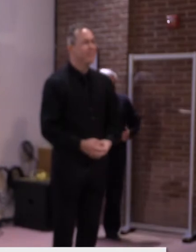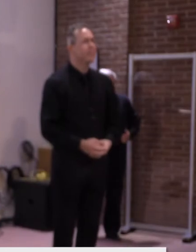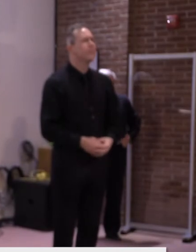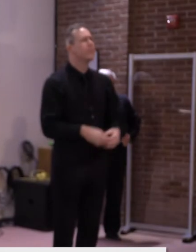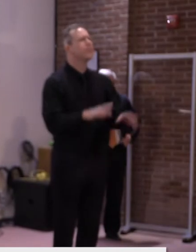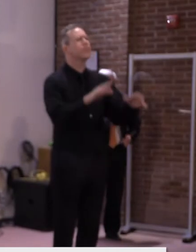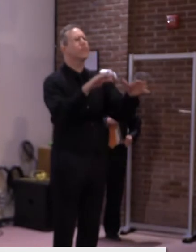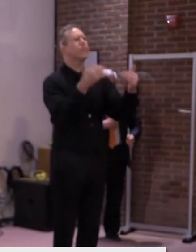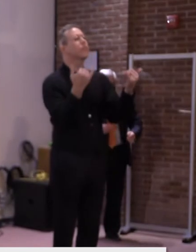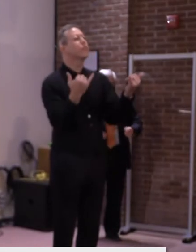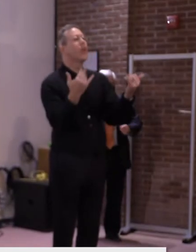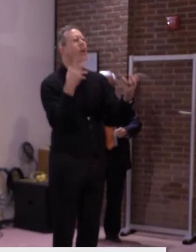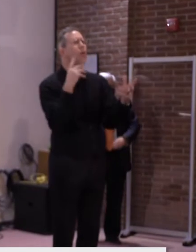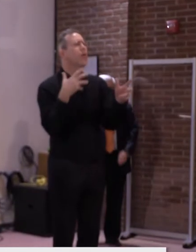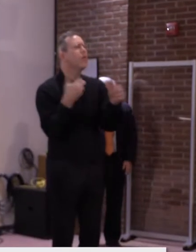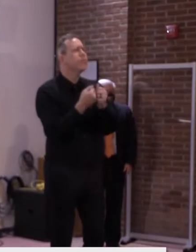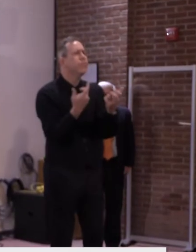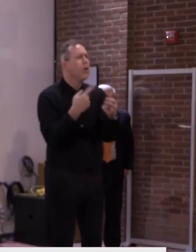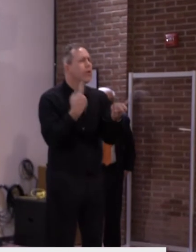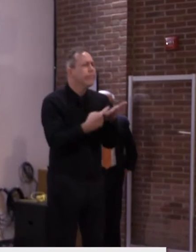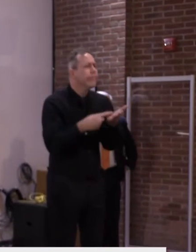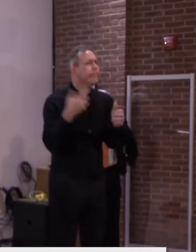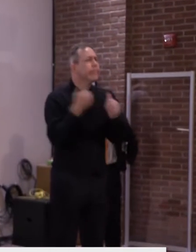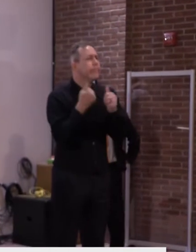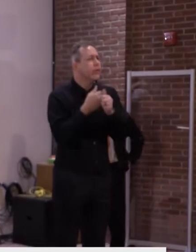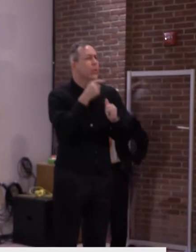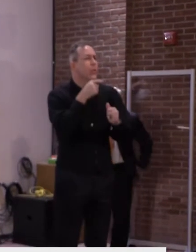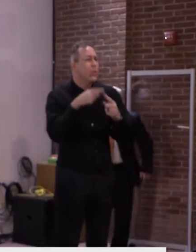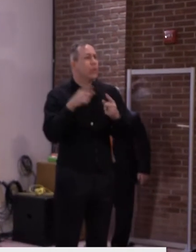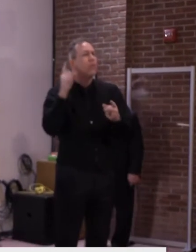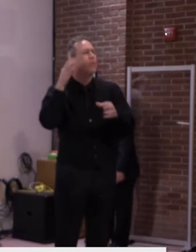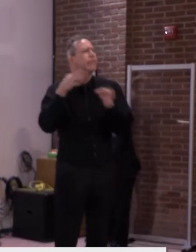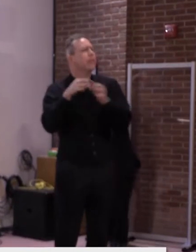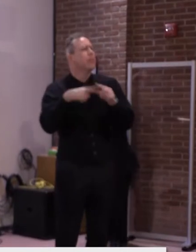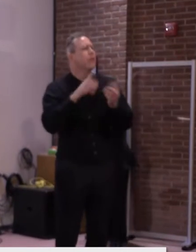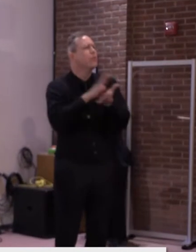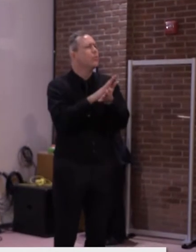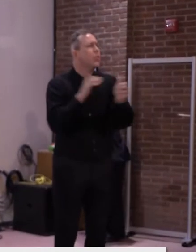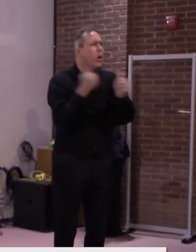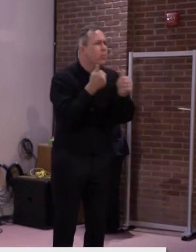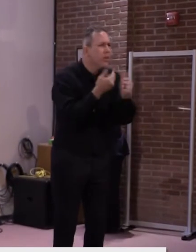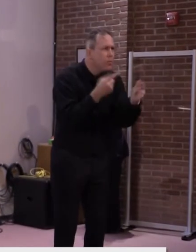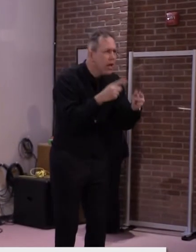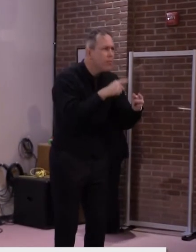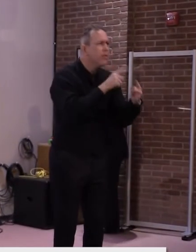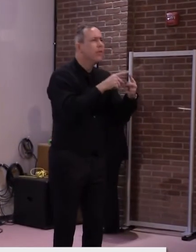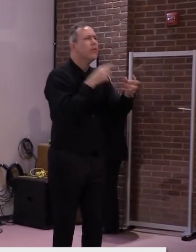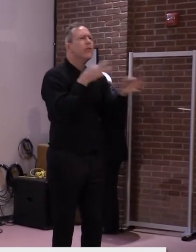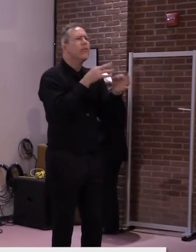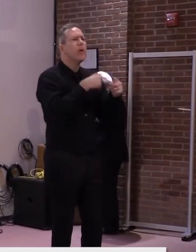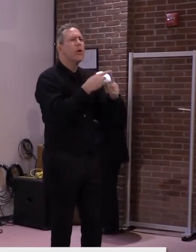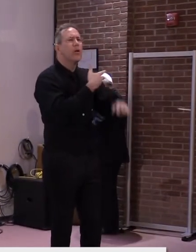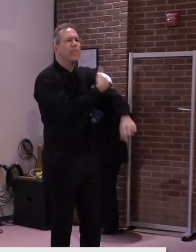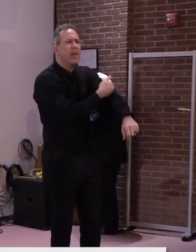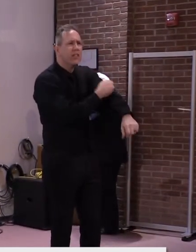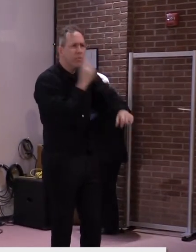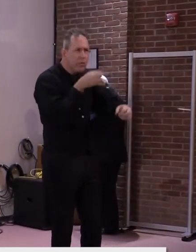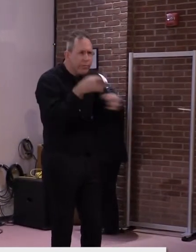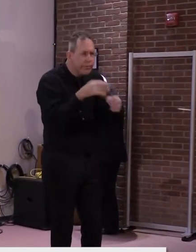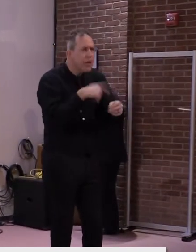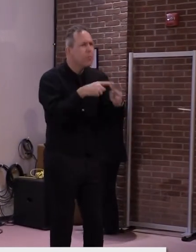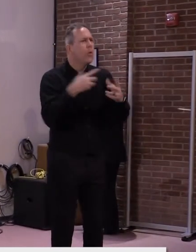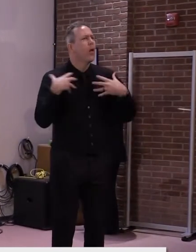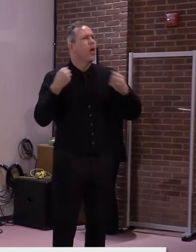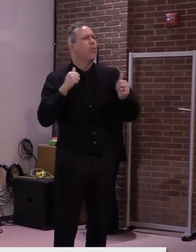Today, Secretary French will give us an update on schools. Secretary Smith will talk about vaccines, and Dr. Levine will give us his